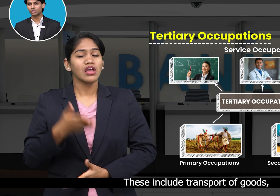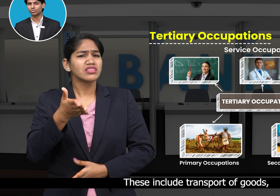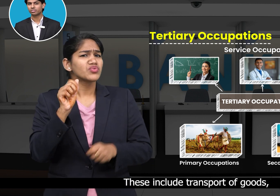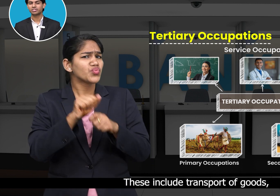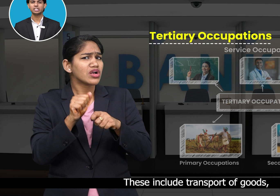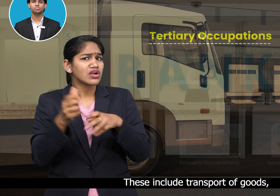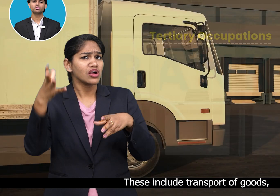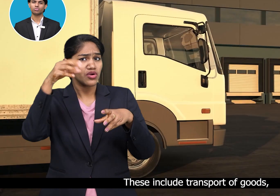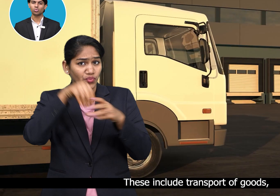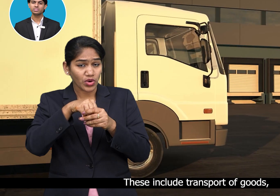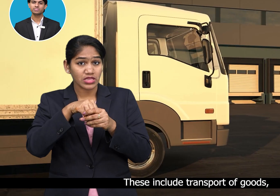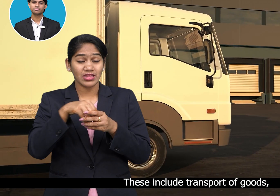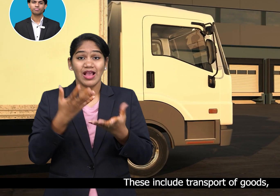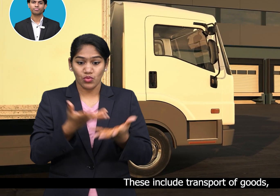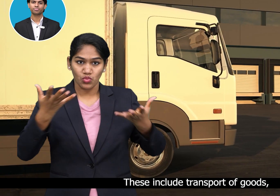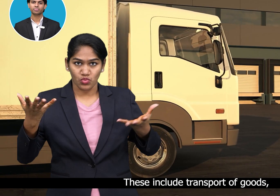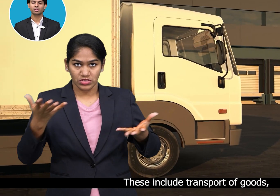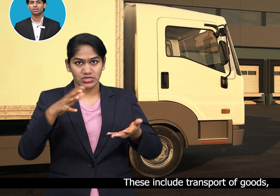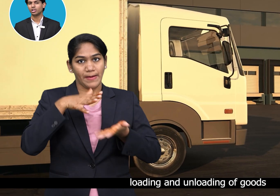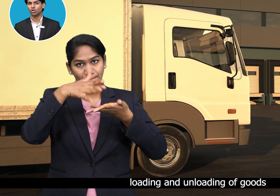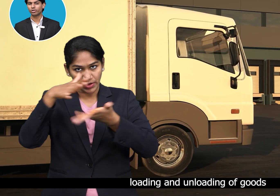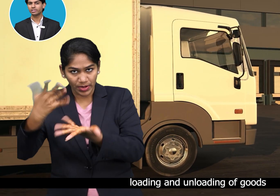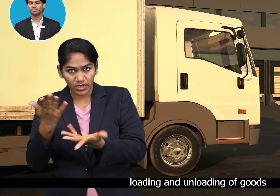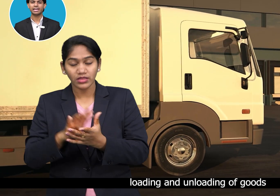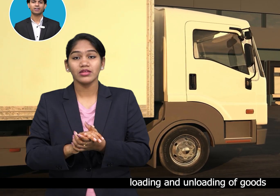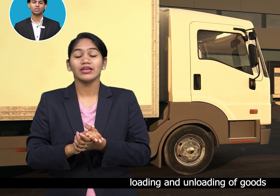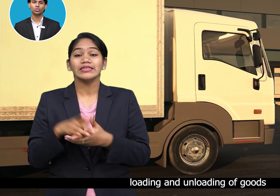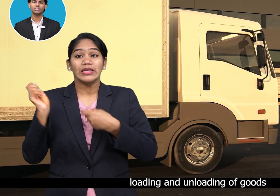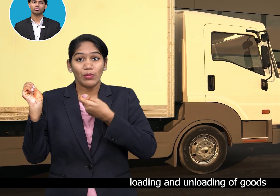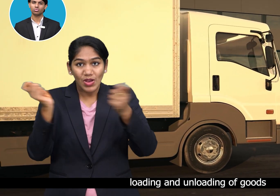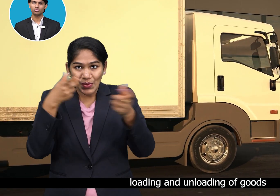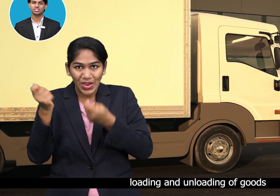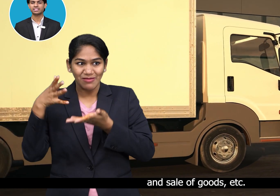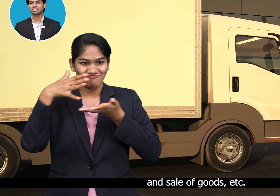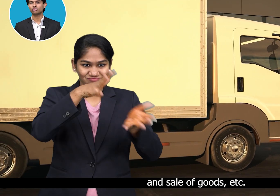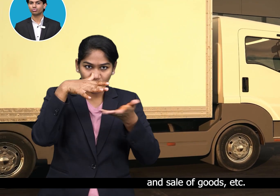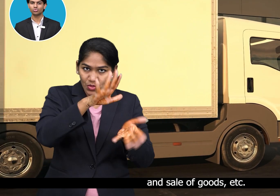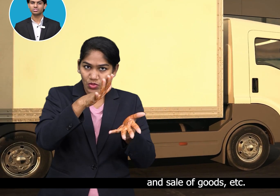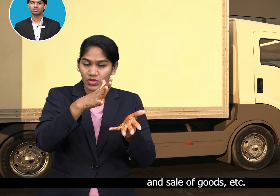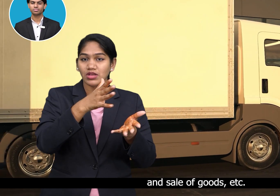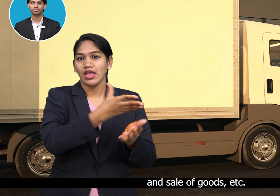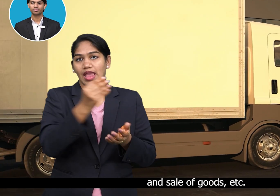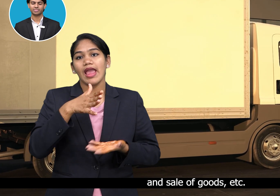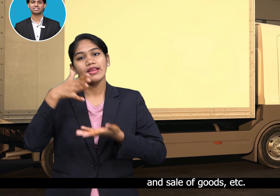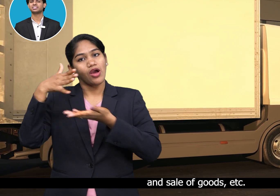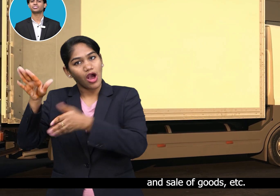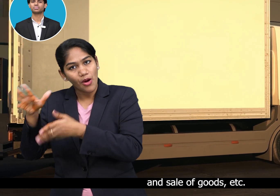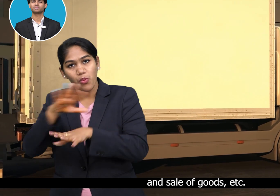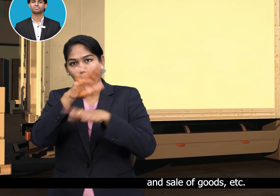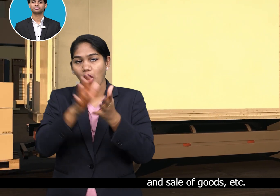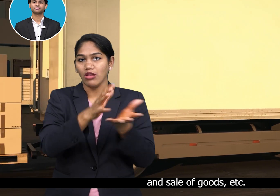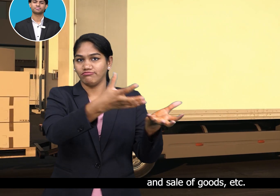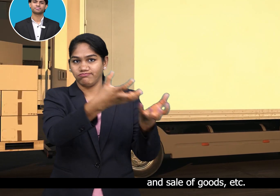These include transport of goods, loading and unloading of goods and sale of goods,